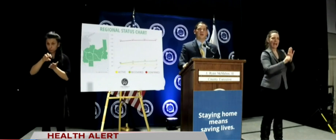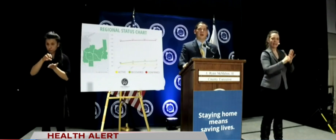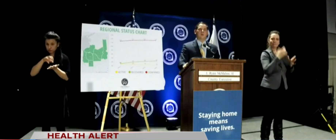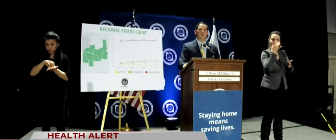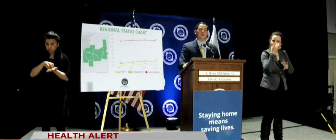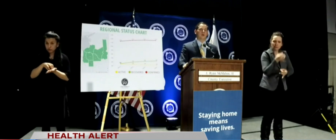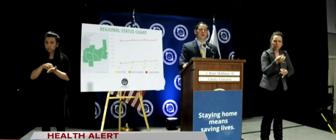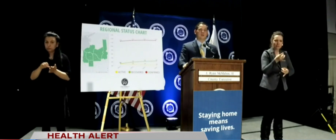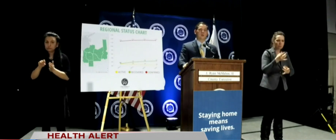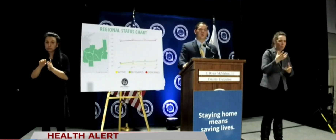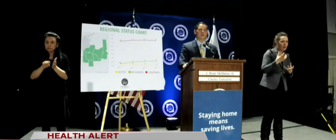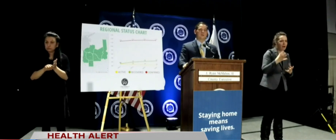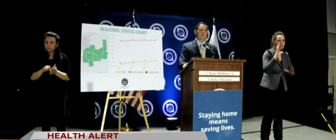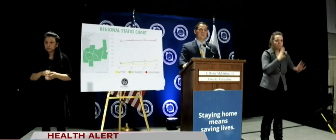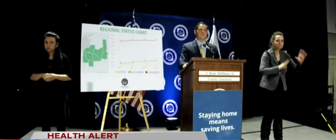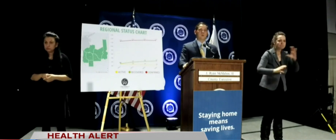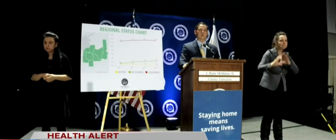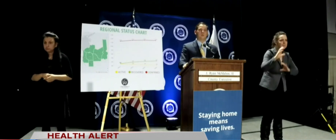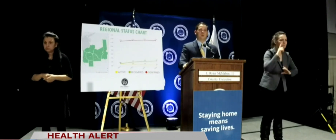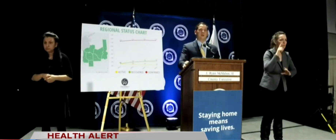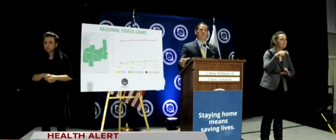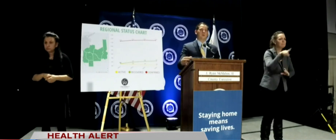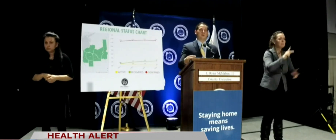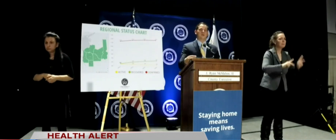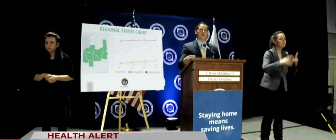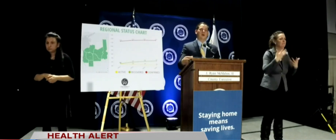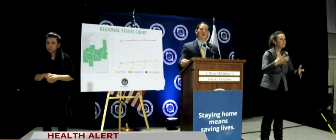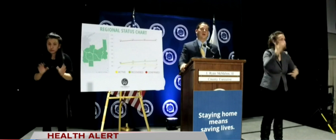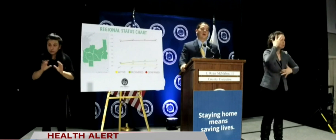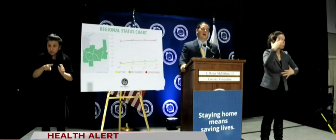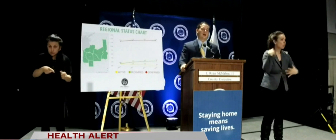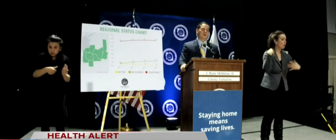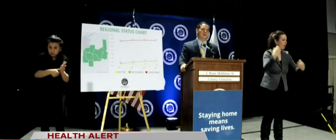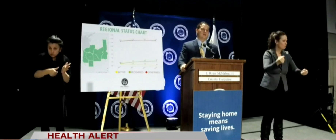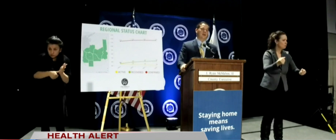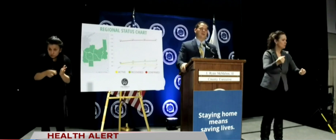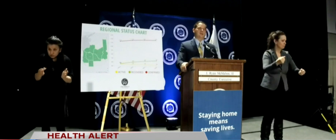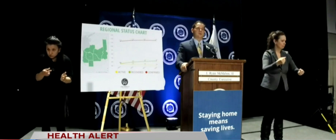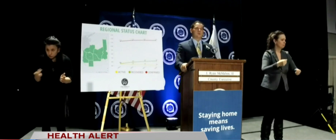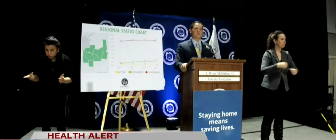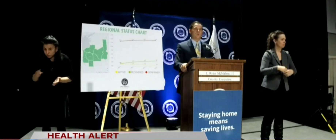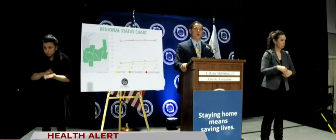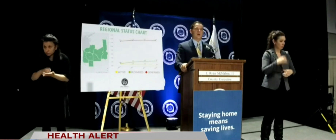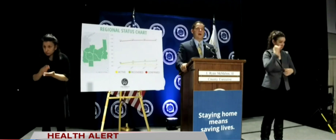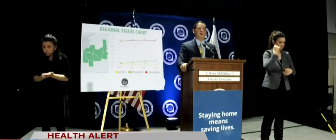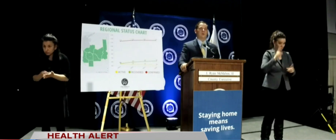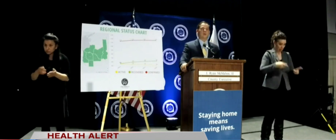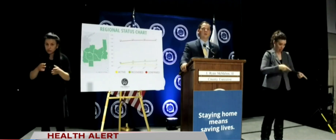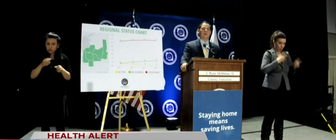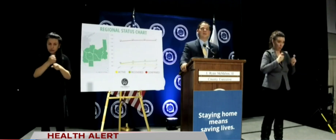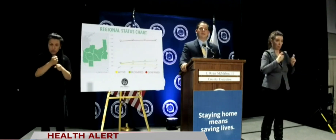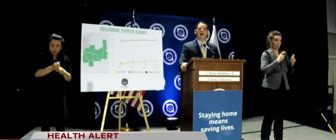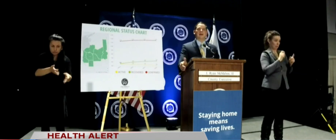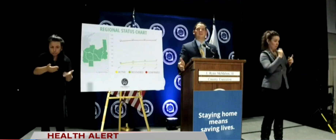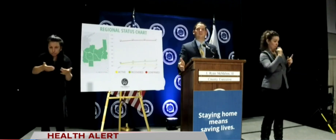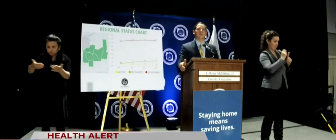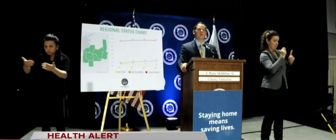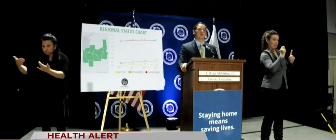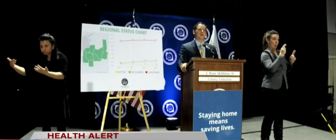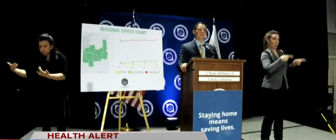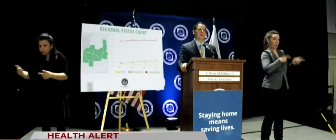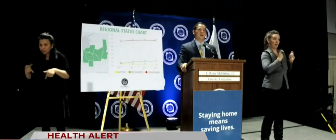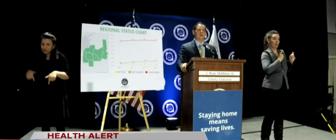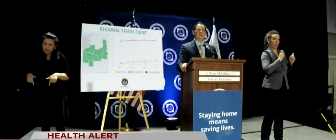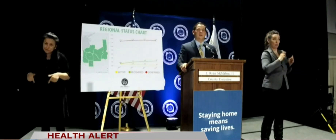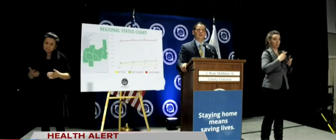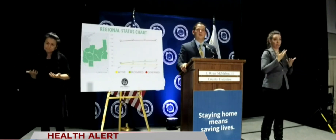quickly, that would be a good tool to bring into a restart. The challenge is right now it's not